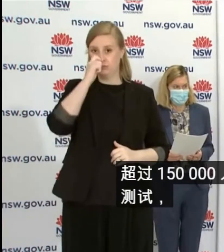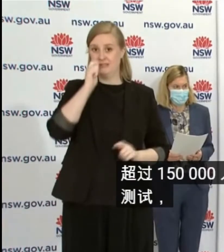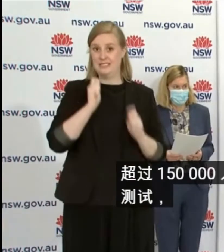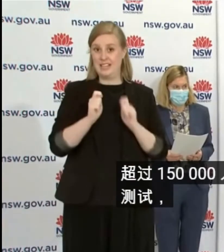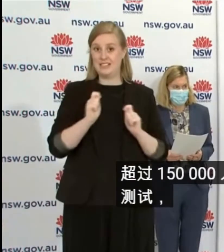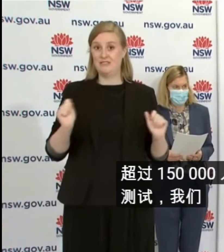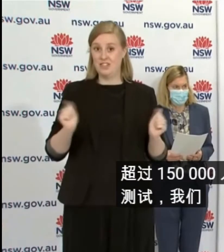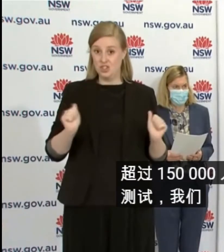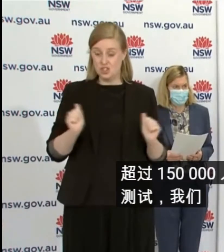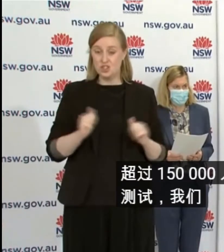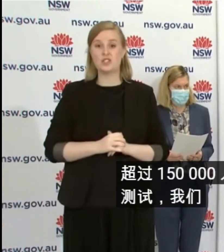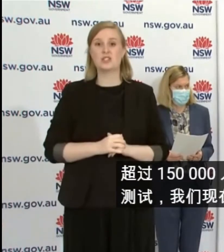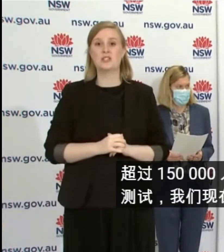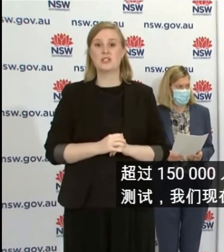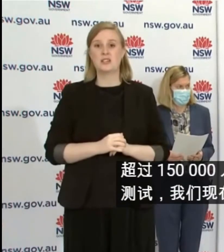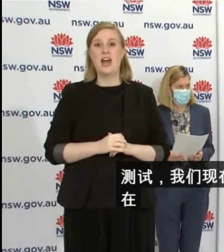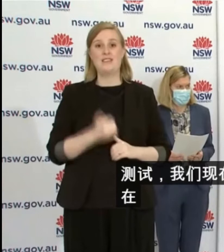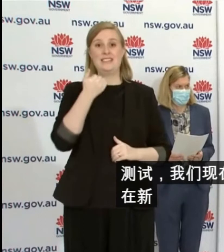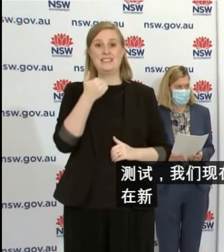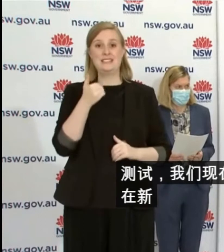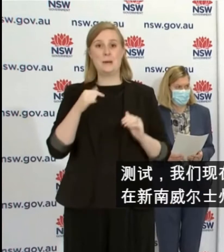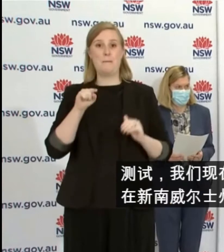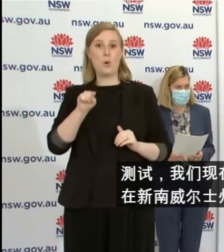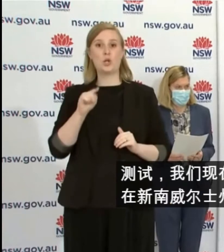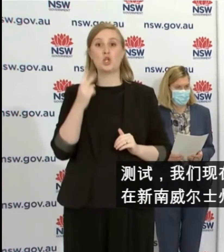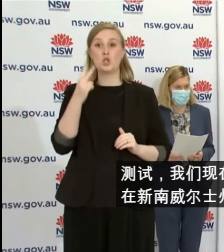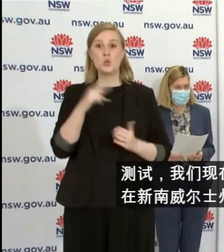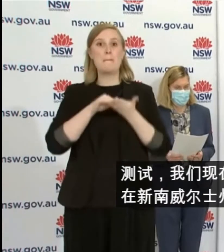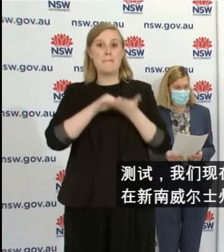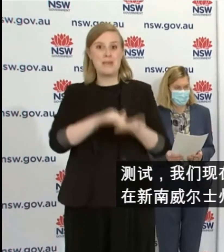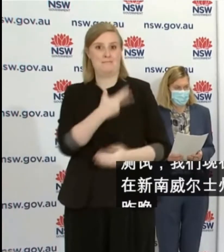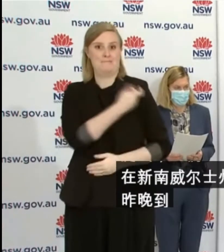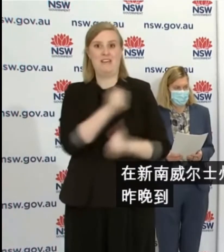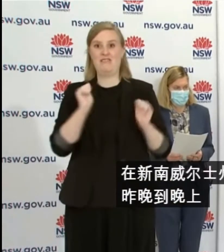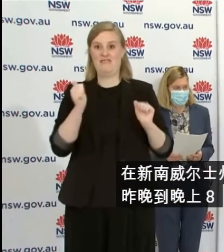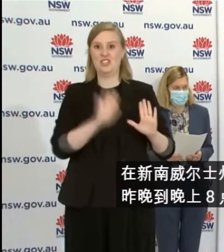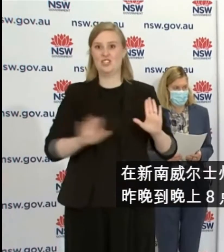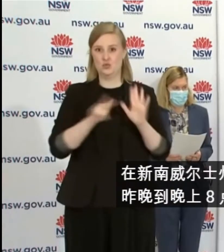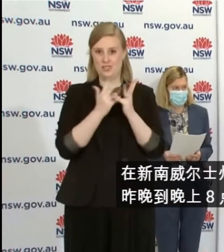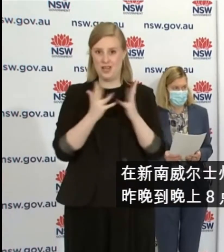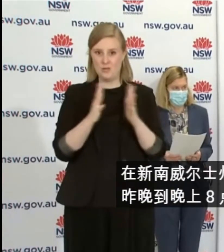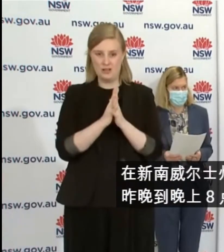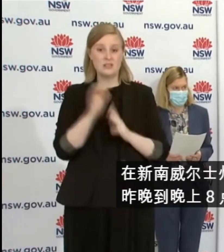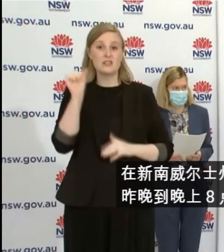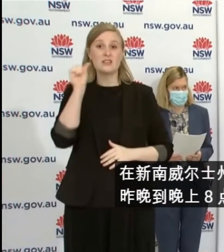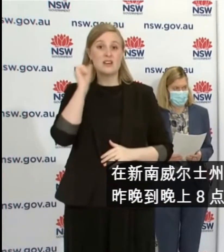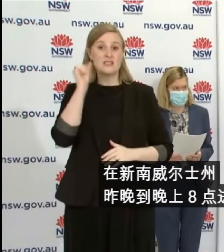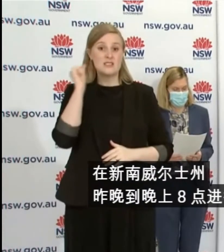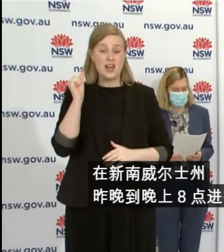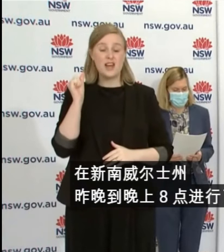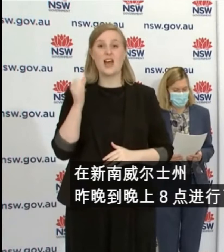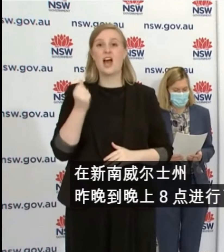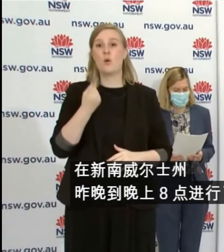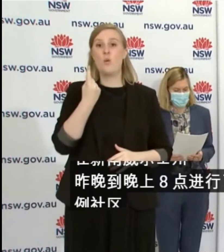we're now at 6.2 million jabs in New South Wales. Last night to 8 p.m. there were